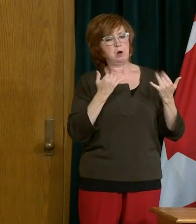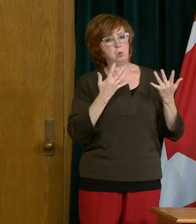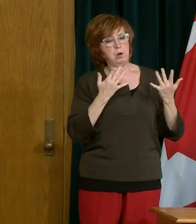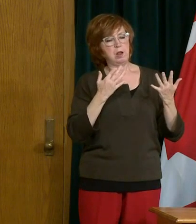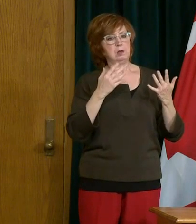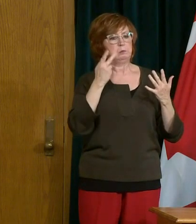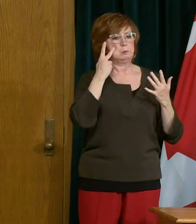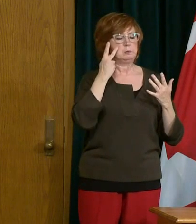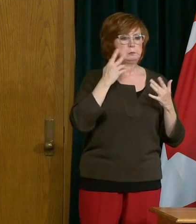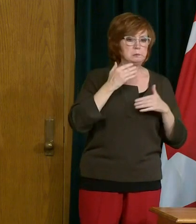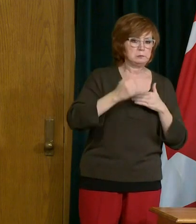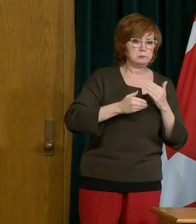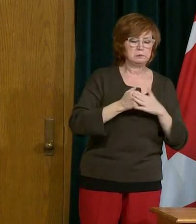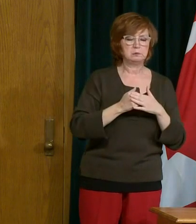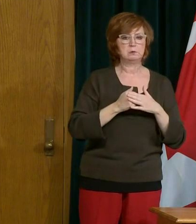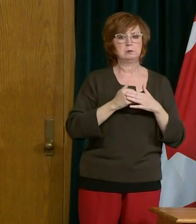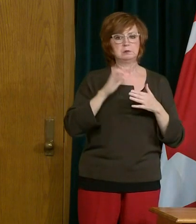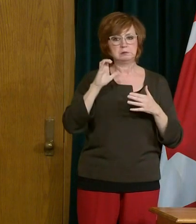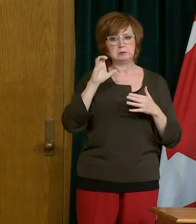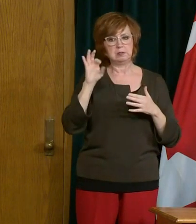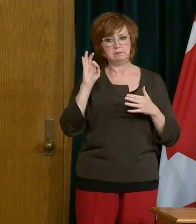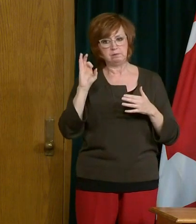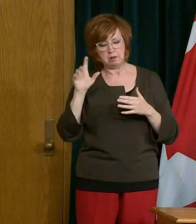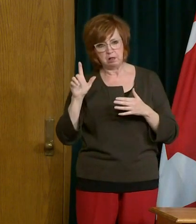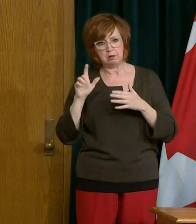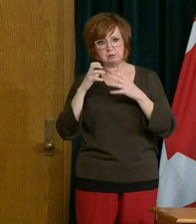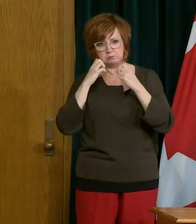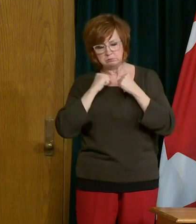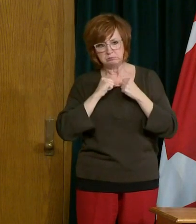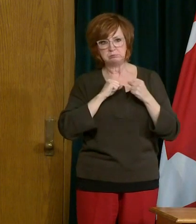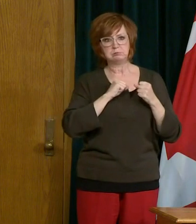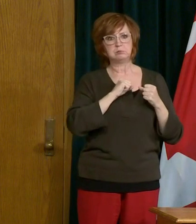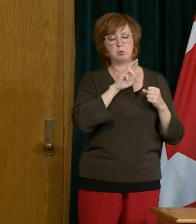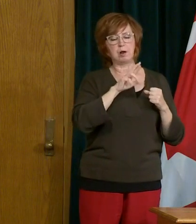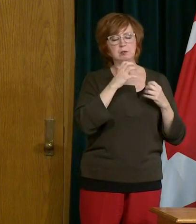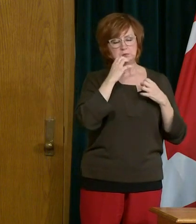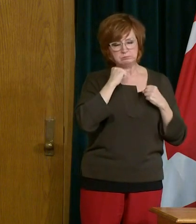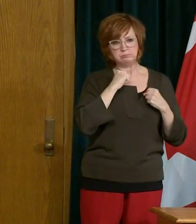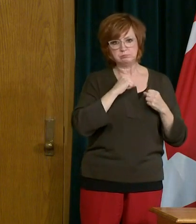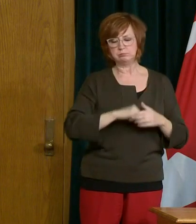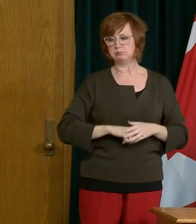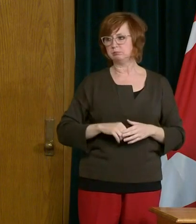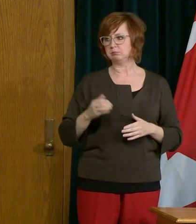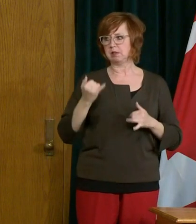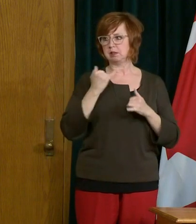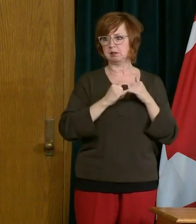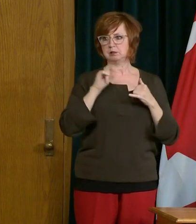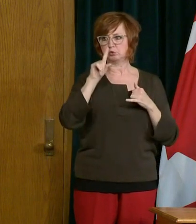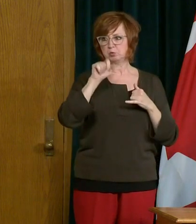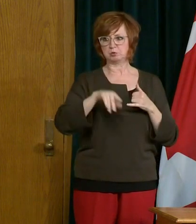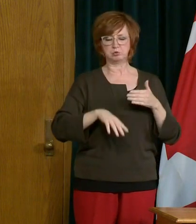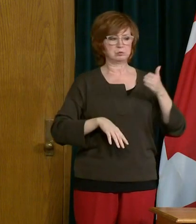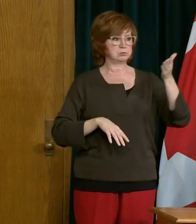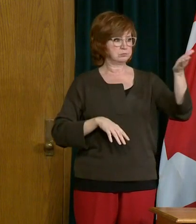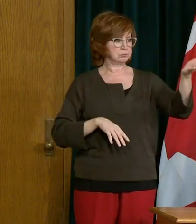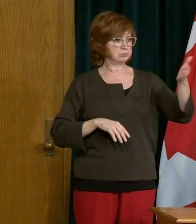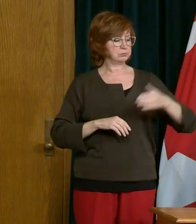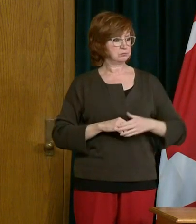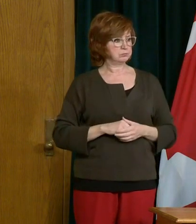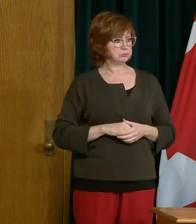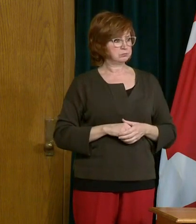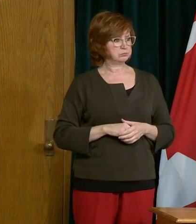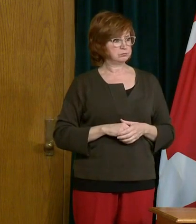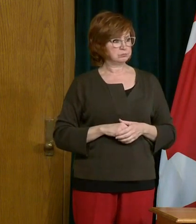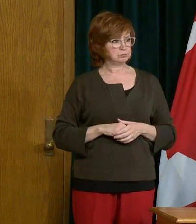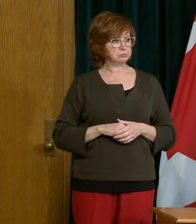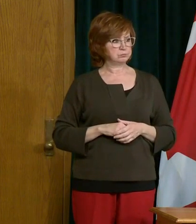that we can continue to have a strong organization here in Regina. We'll take our last question from the room here. Arthur? So it